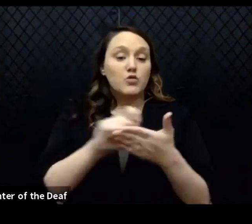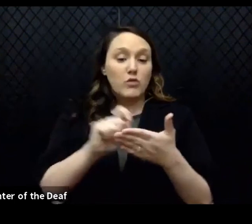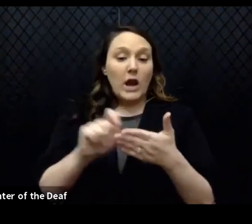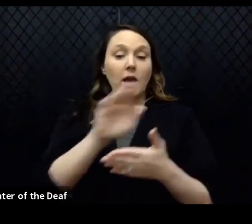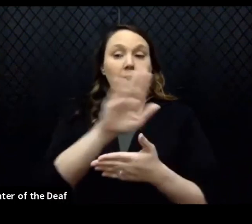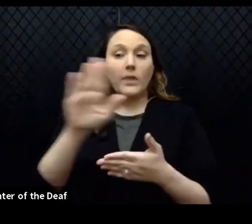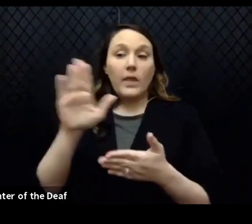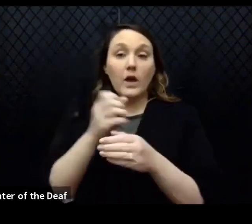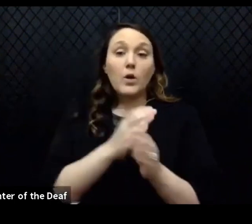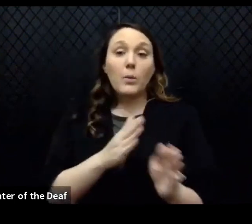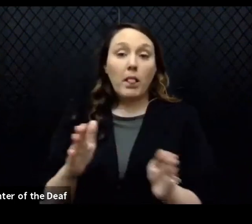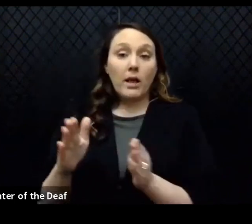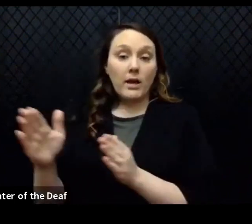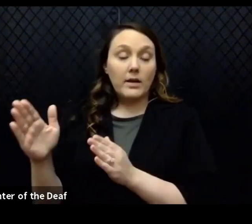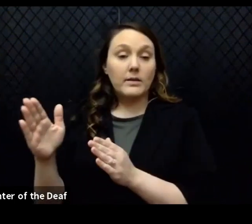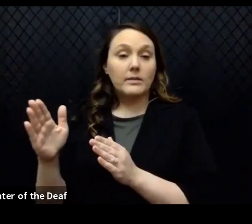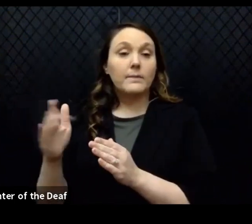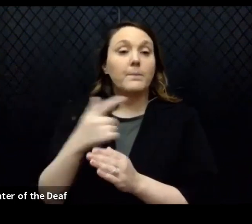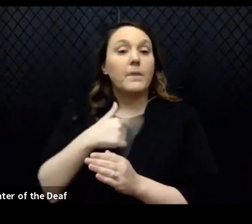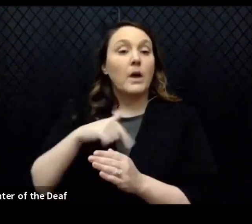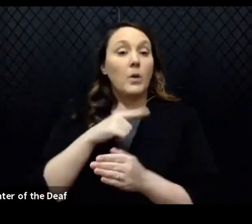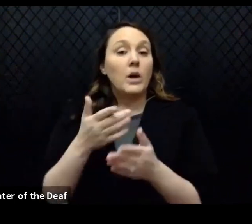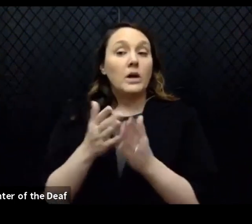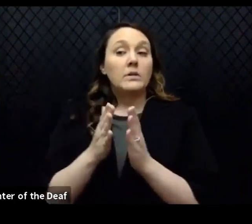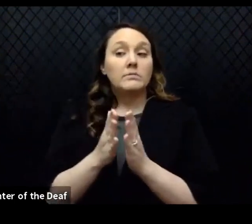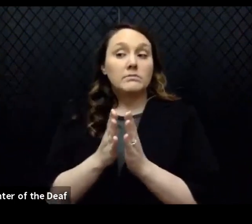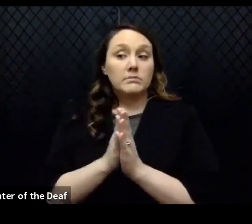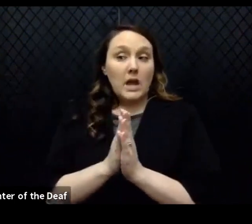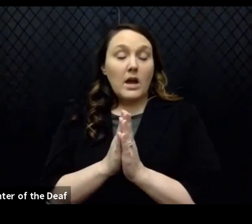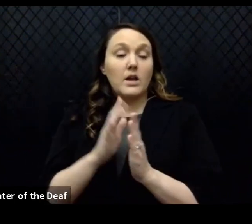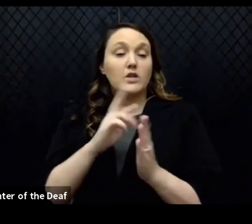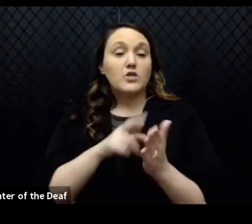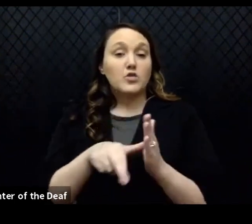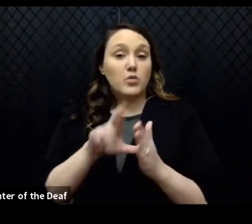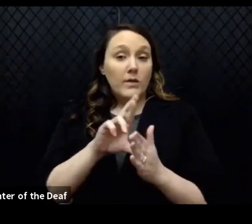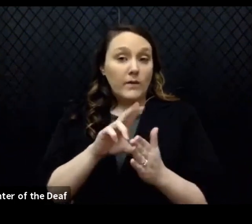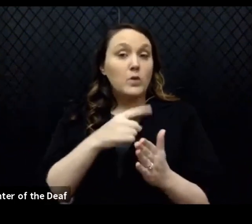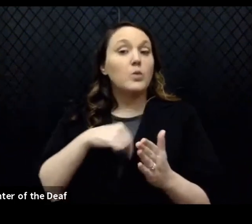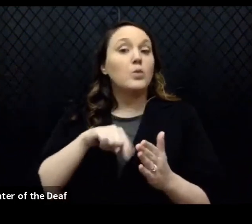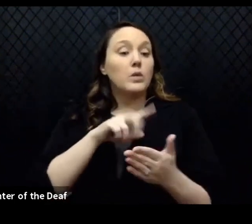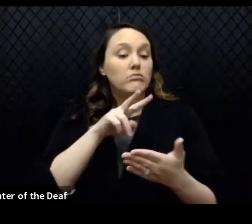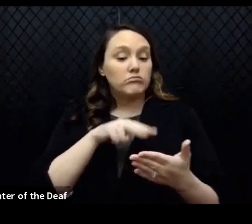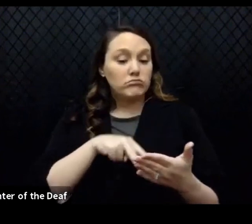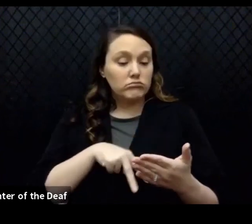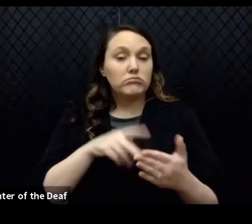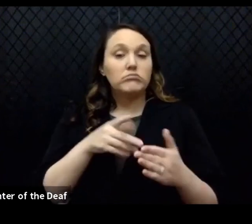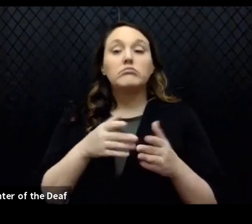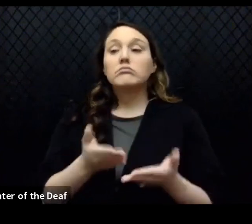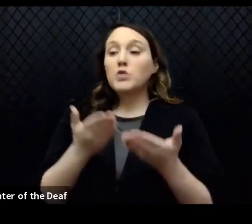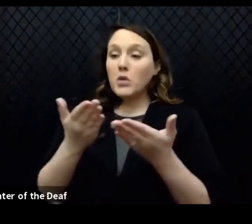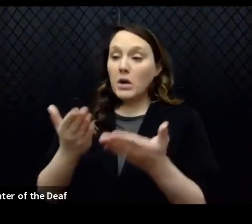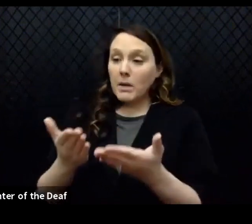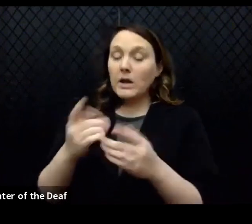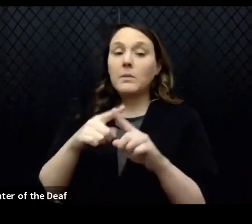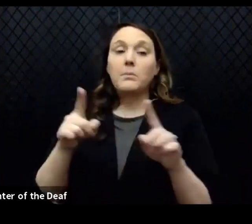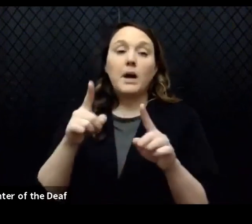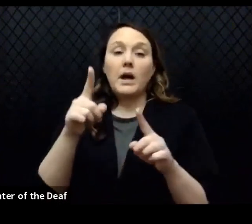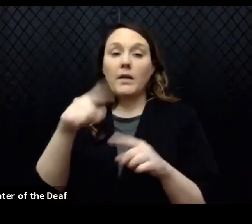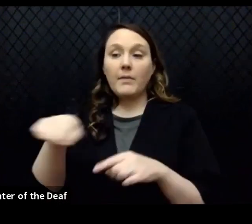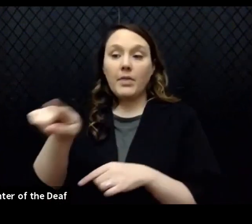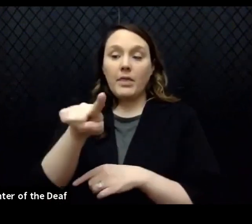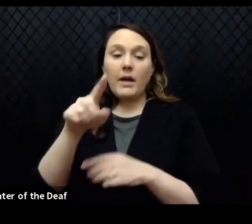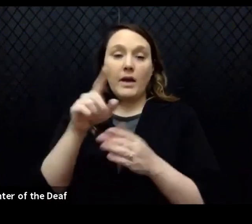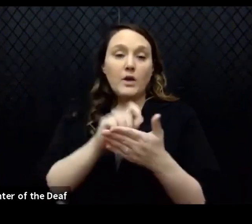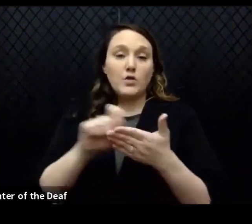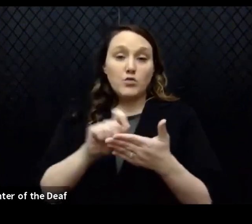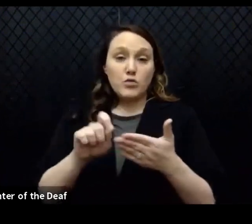plan. We were asked to review it, and we did so. We made a couple of recommendations, but they were the authors of the plan based on the guidance